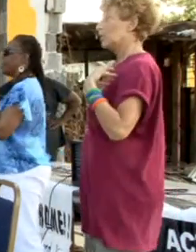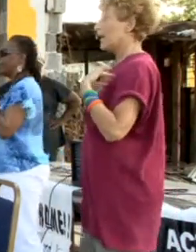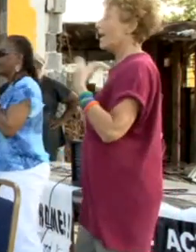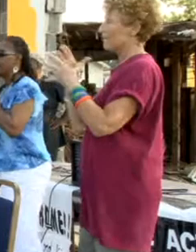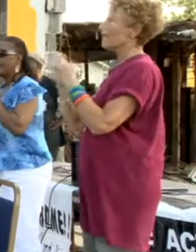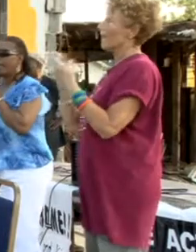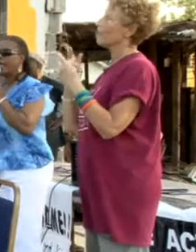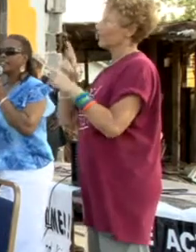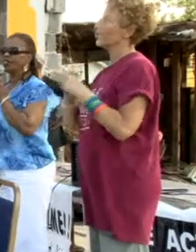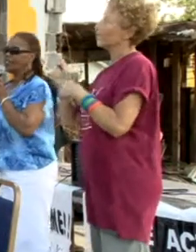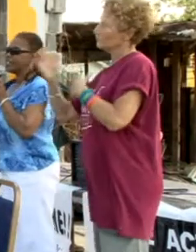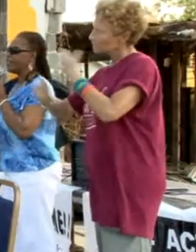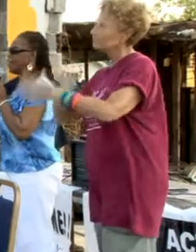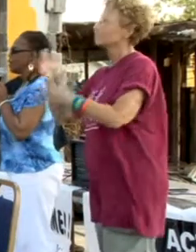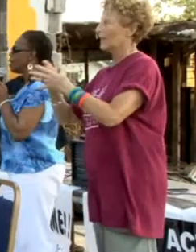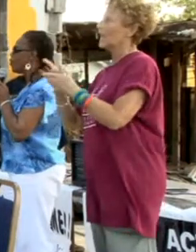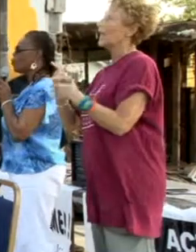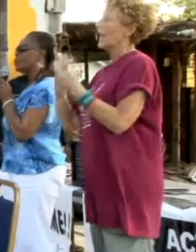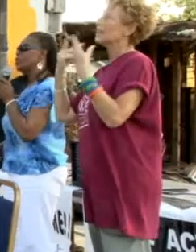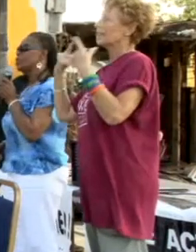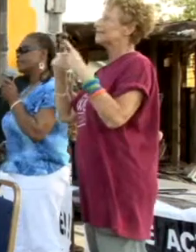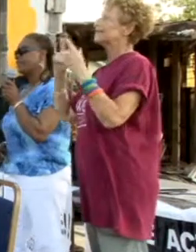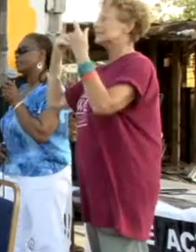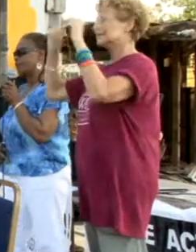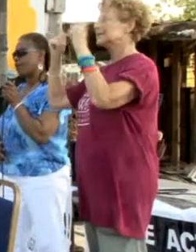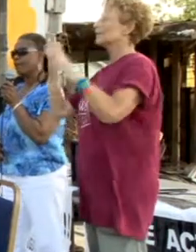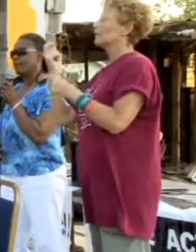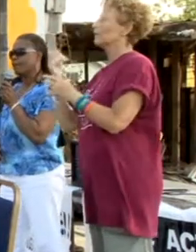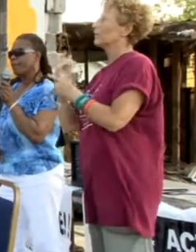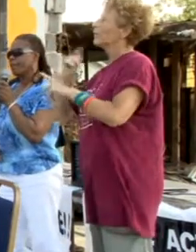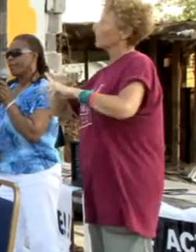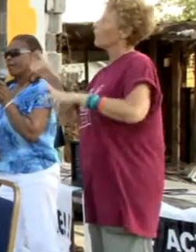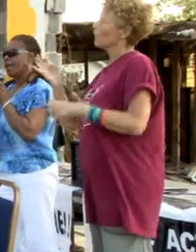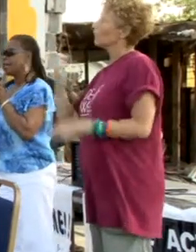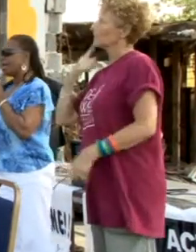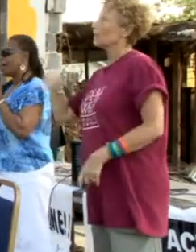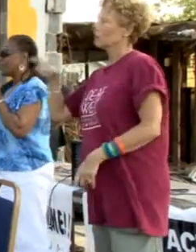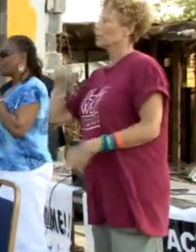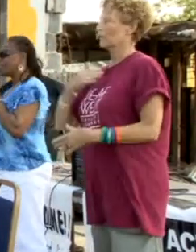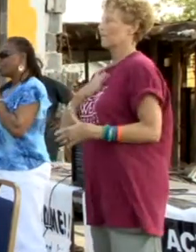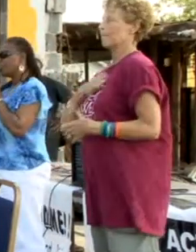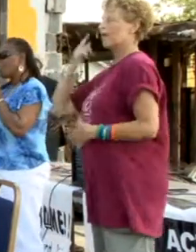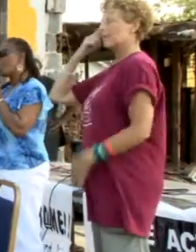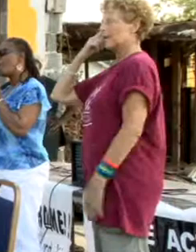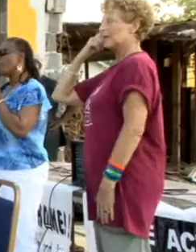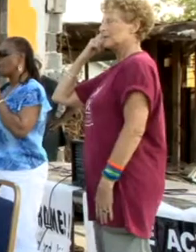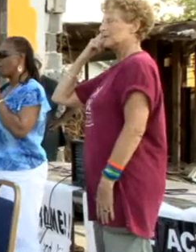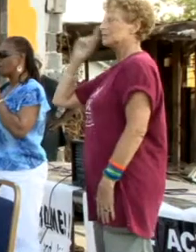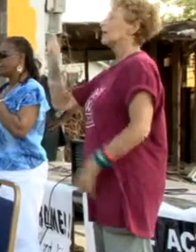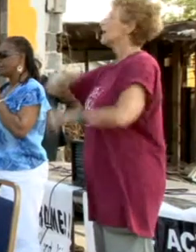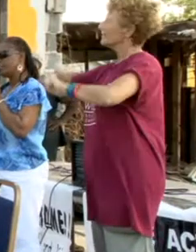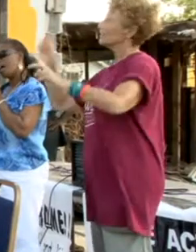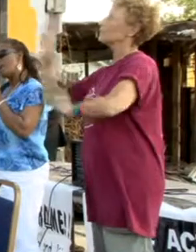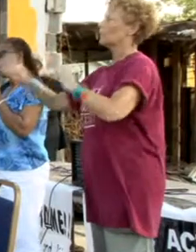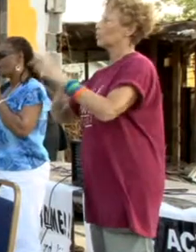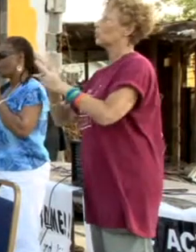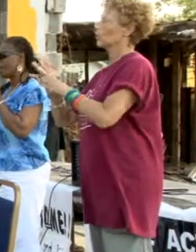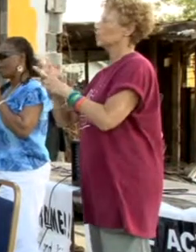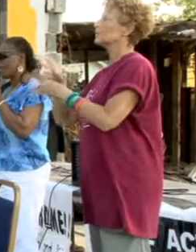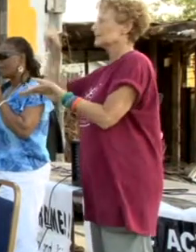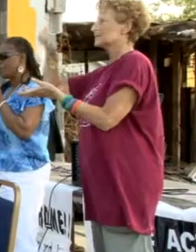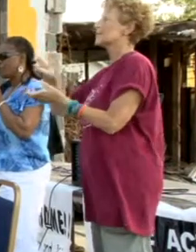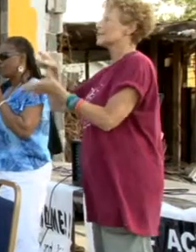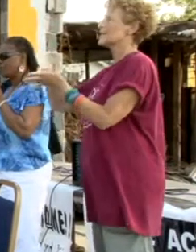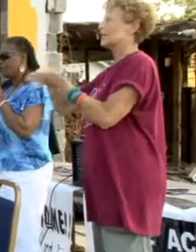be, but it's in the making. And I just want to say that another world is necessary. And I'm glad that this is a jump-off point. The jump-off